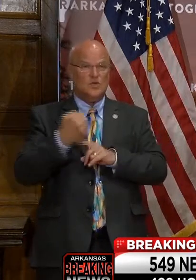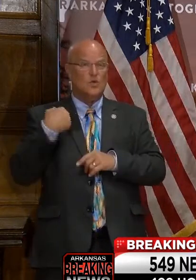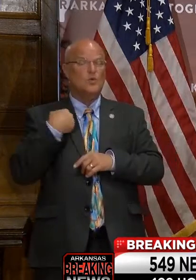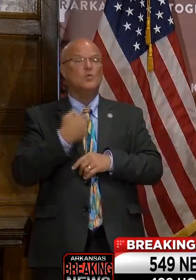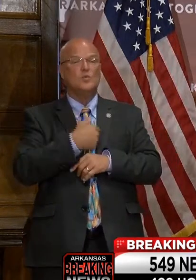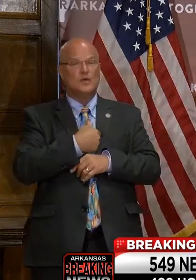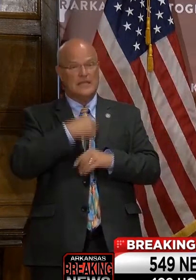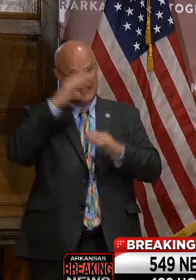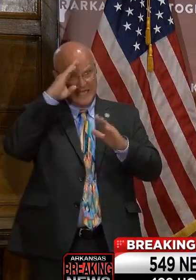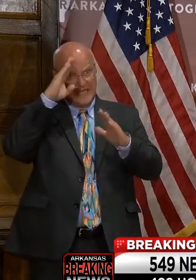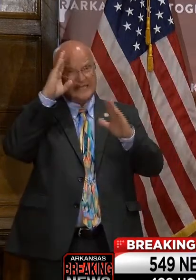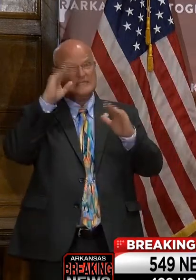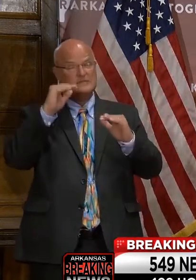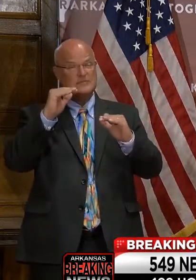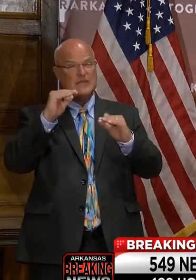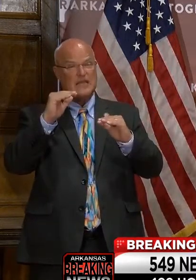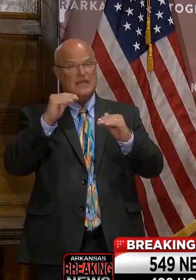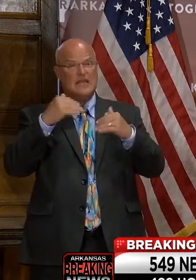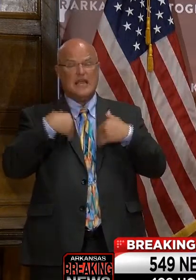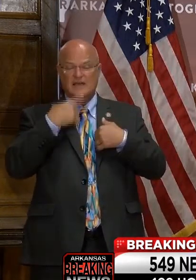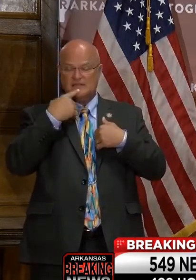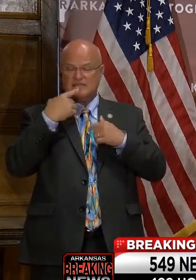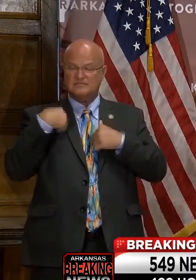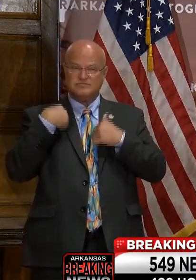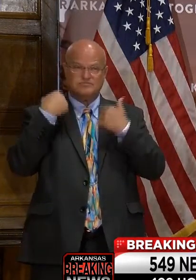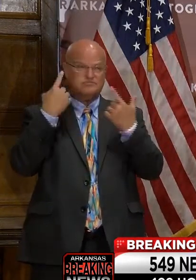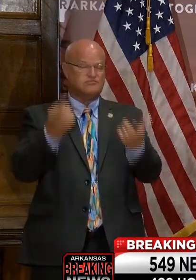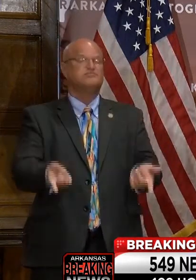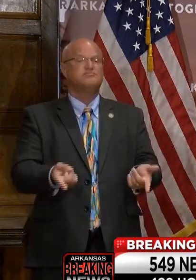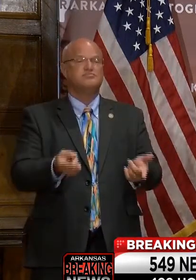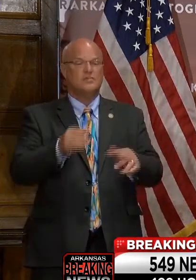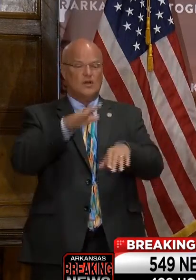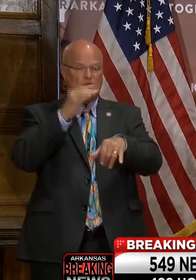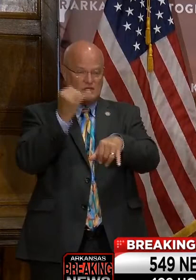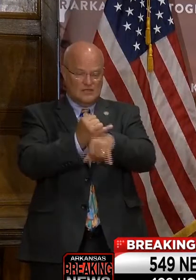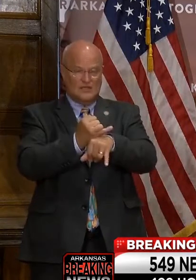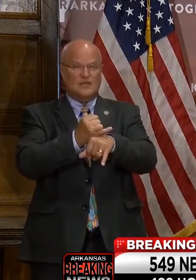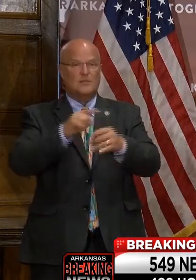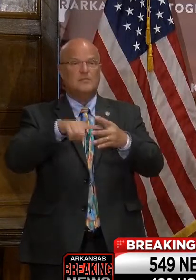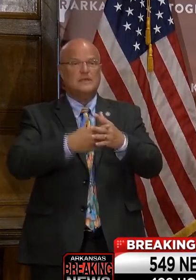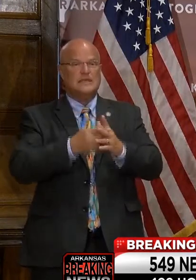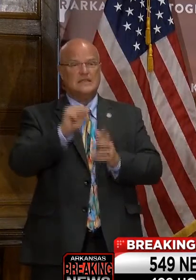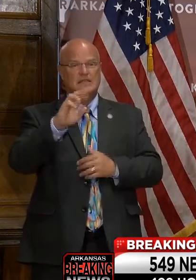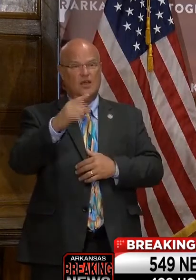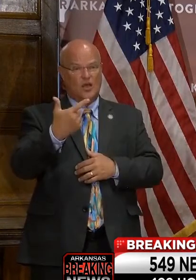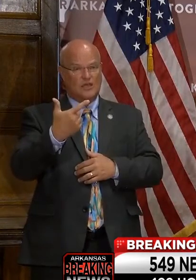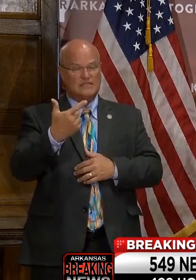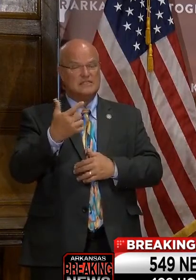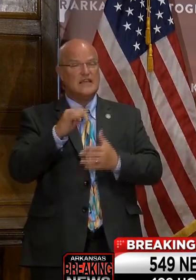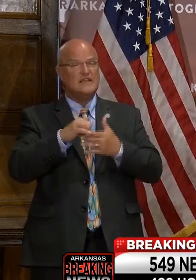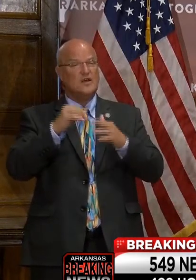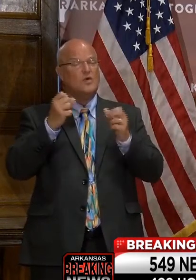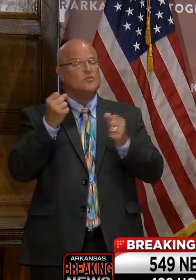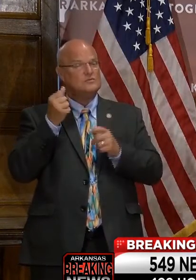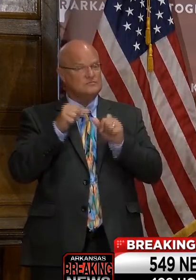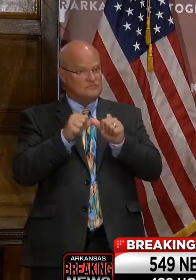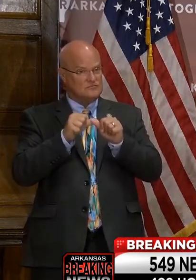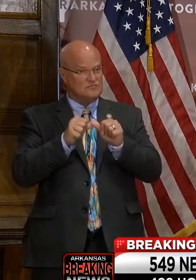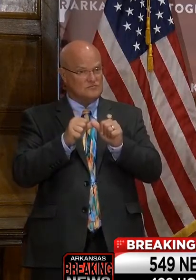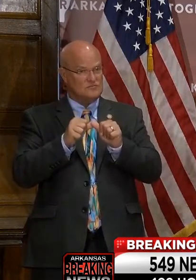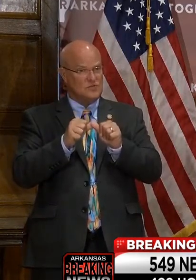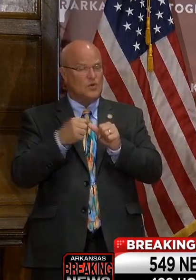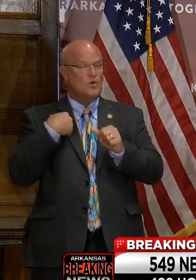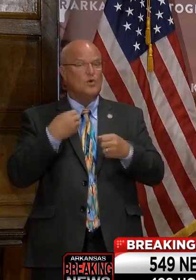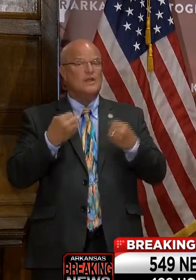we expect and have said all along we expect on-site instruction to begin in August. That's what we're holding to. We're